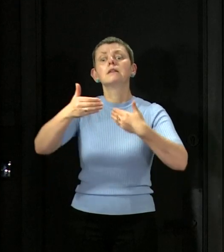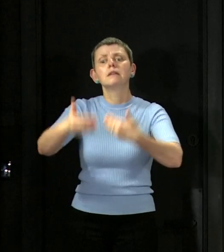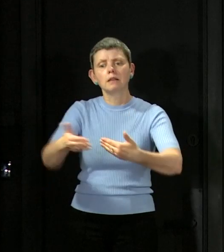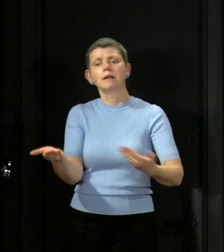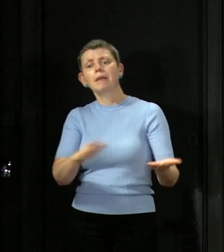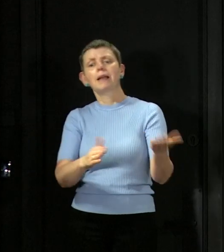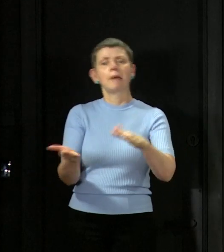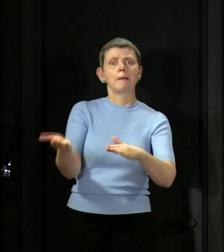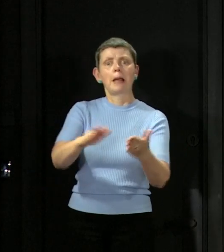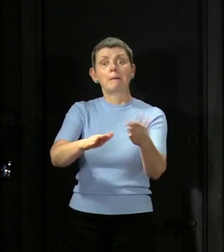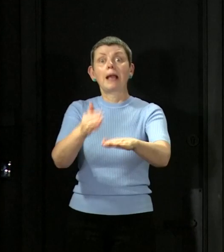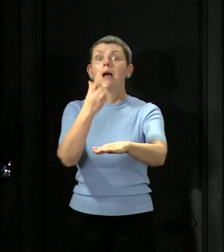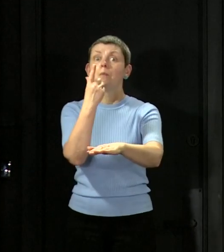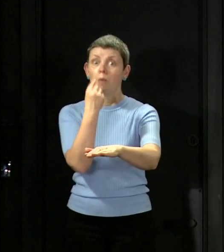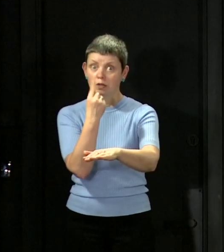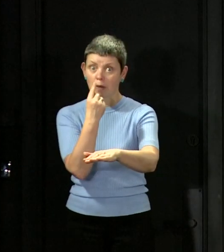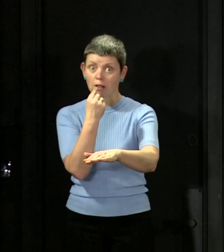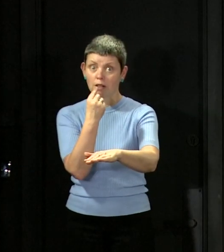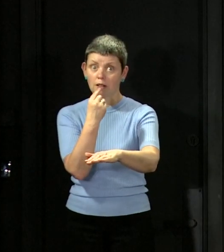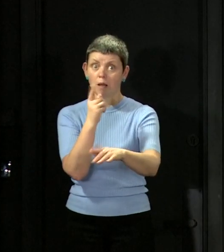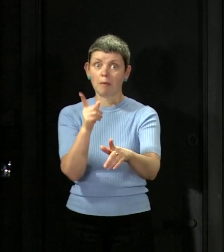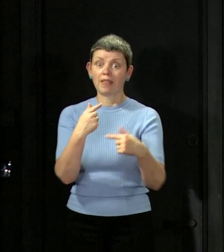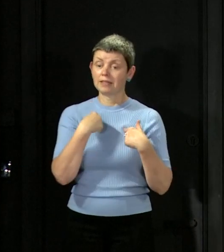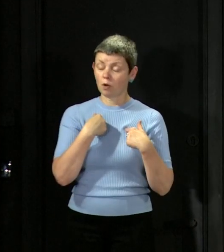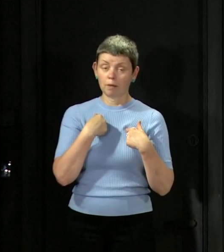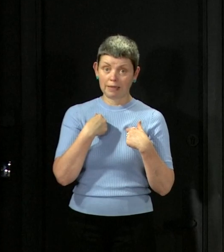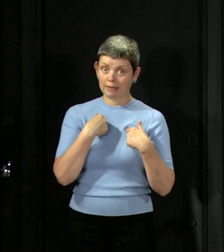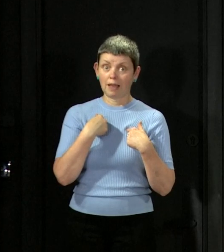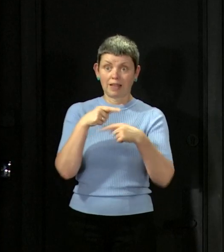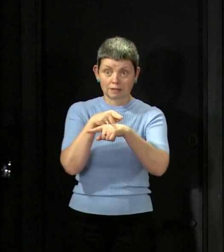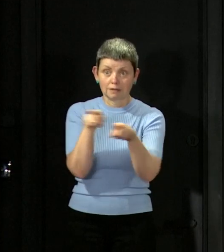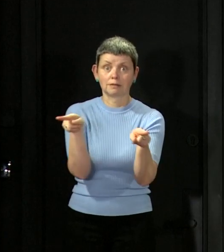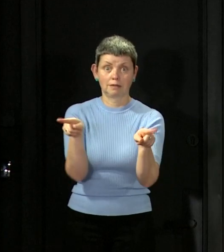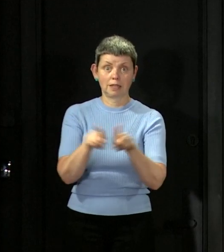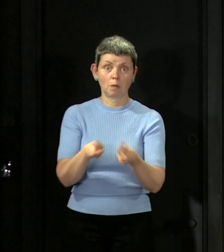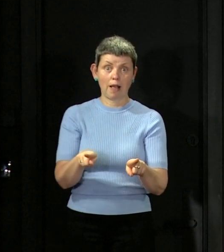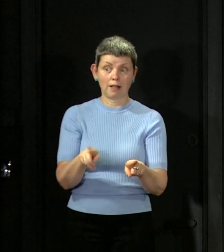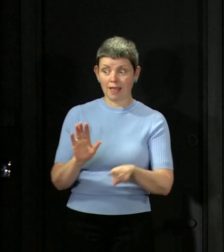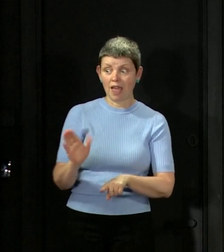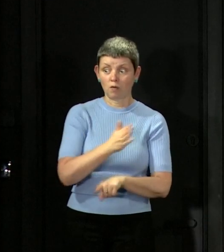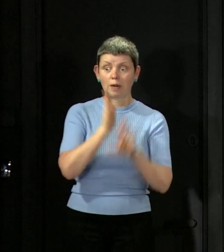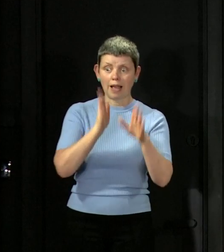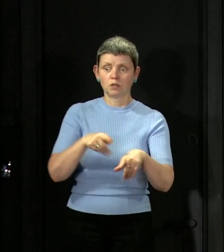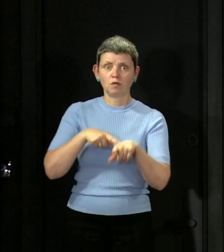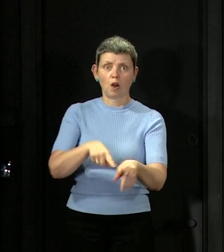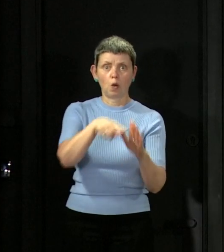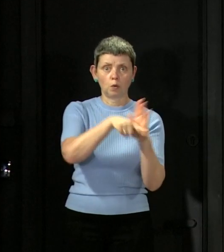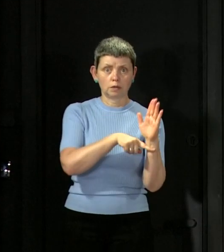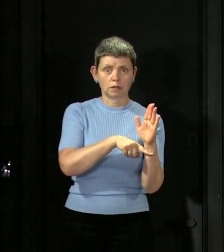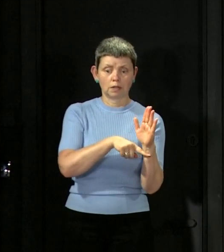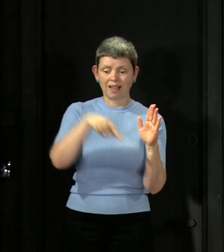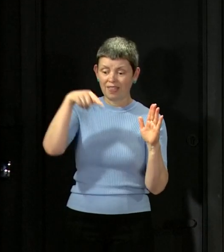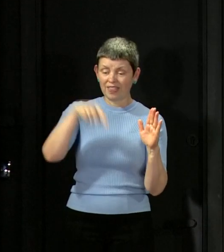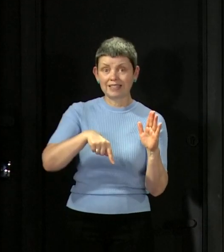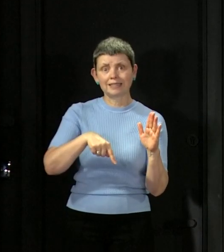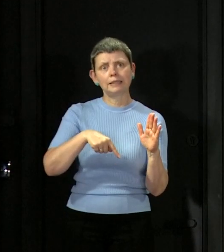not imposing them again. But that's not just down to me, that's down to all of us. Come back to that central point. Never in my lifetime before has this